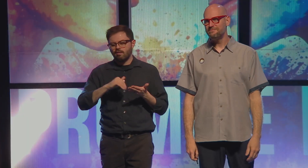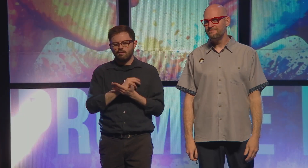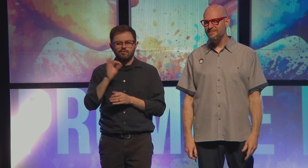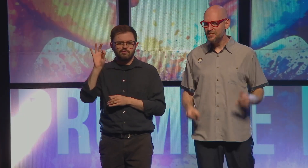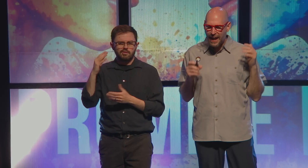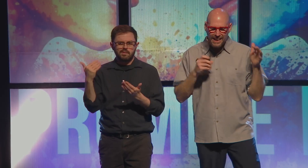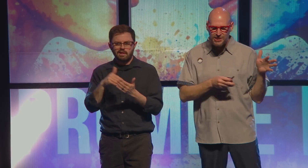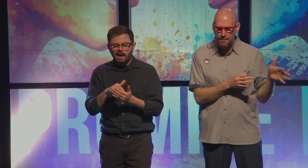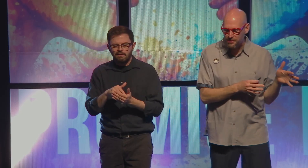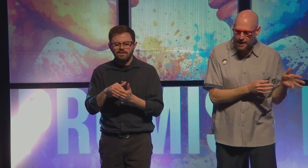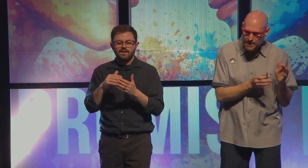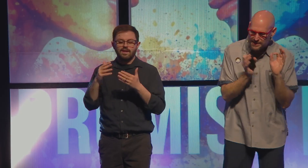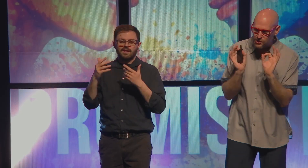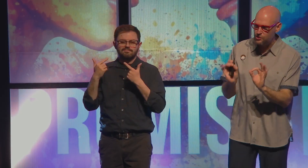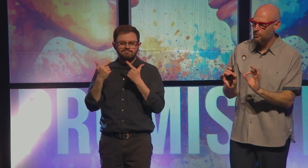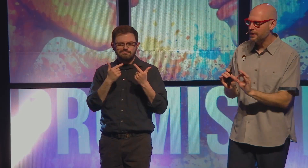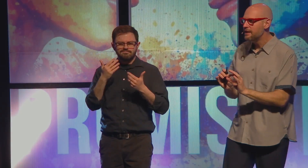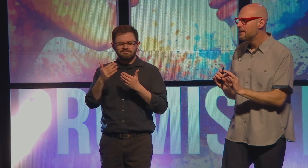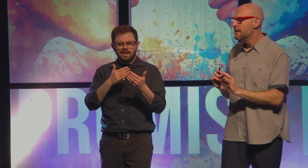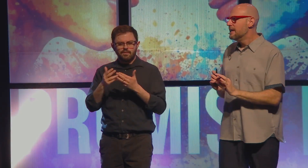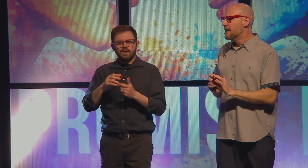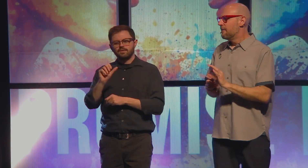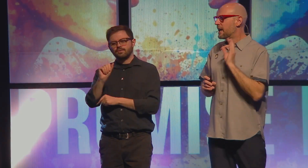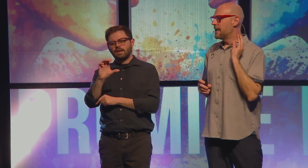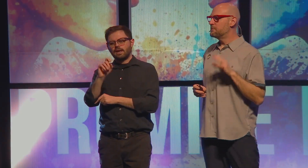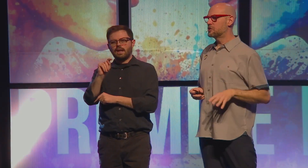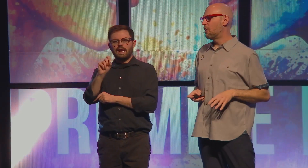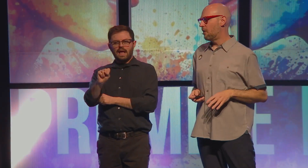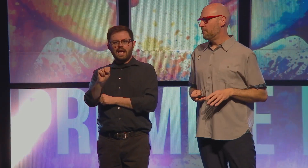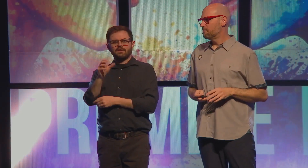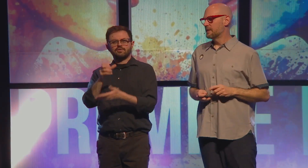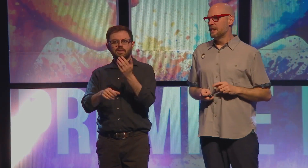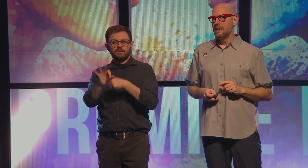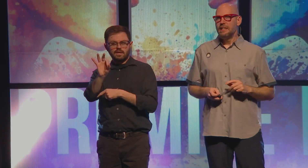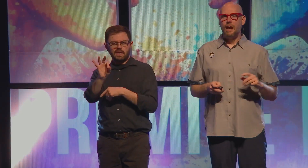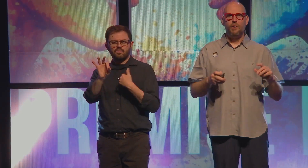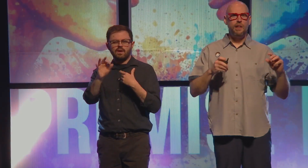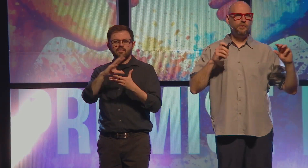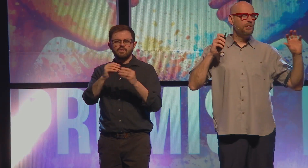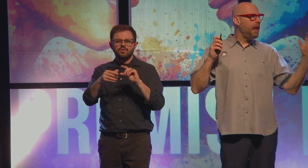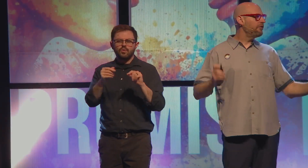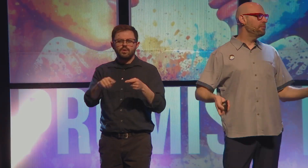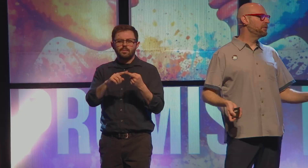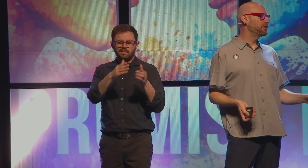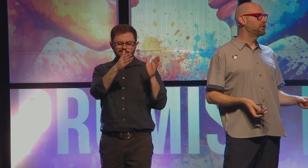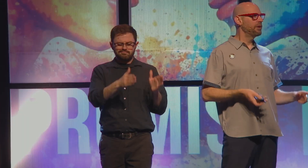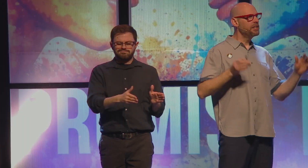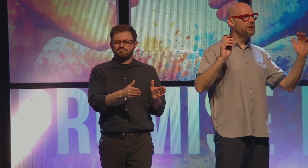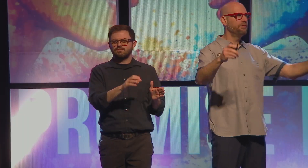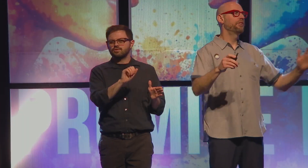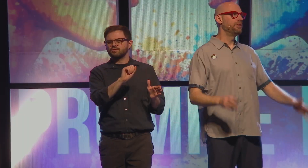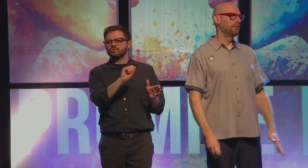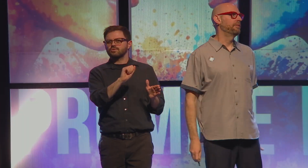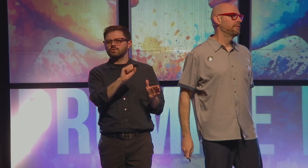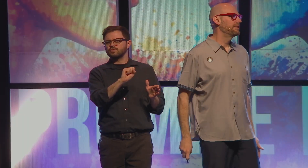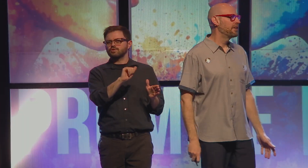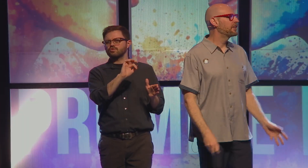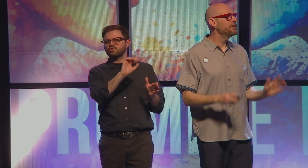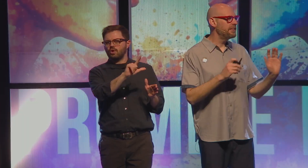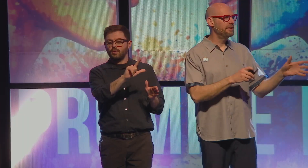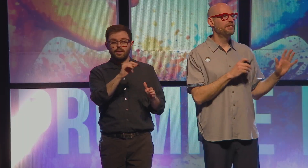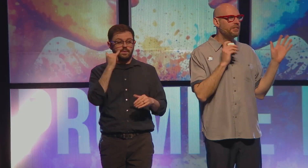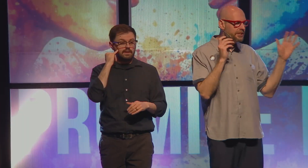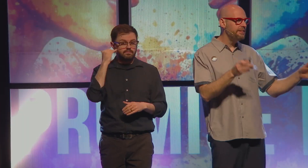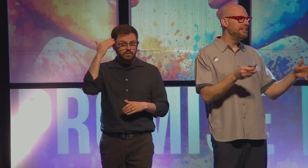there. So Acts chapter 9, we get this story of a guy named Saul. Now, if you're not familiar with this story, good for you.